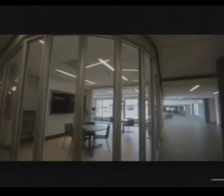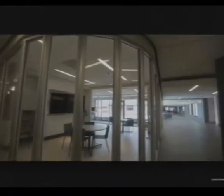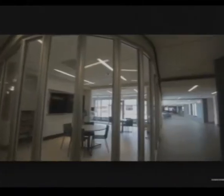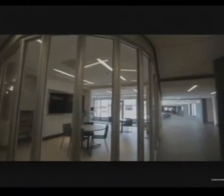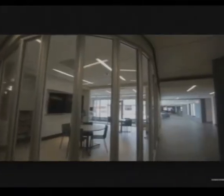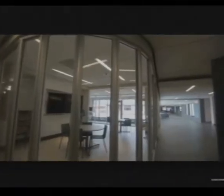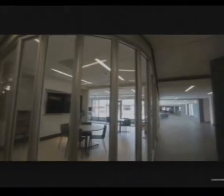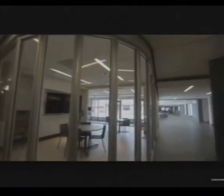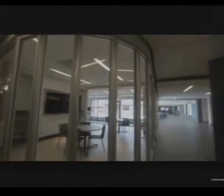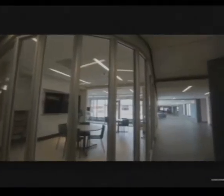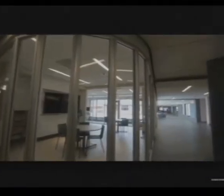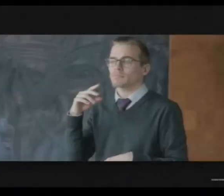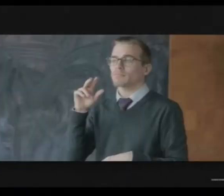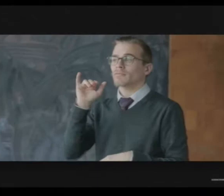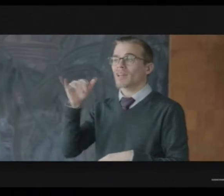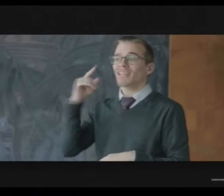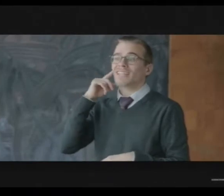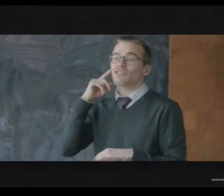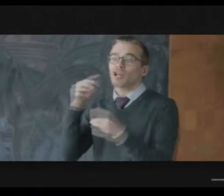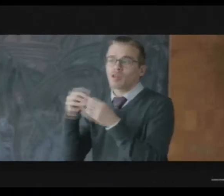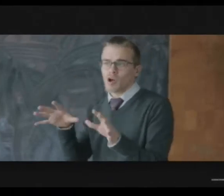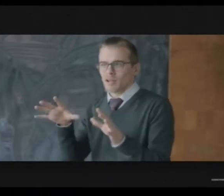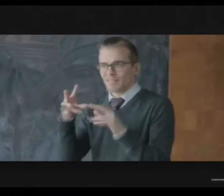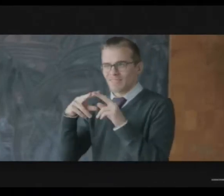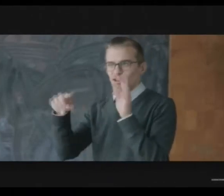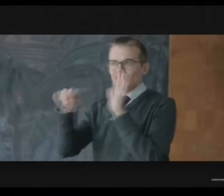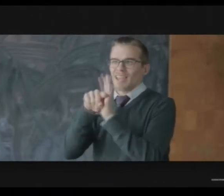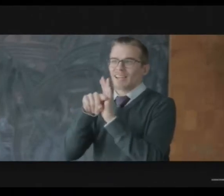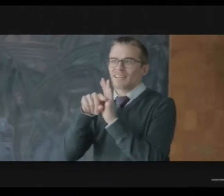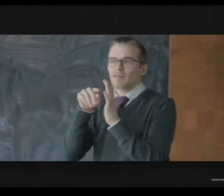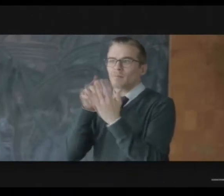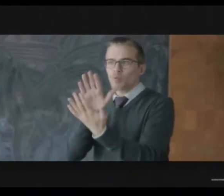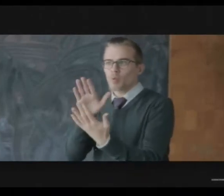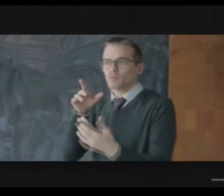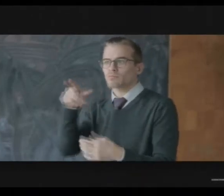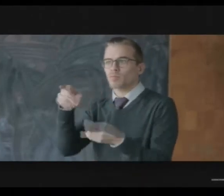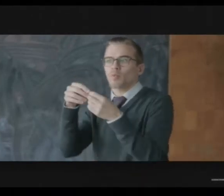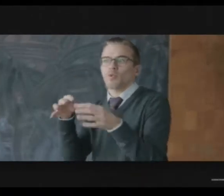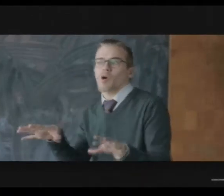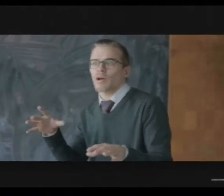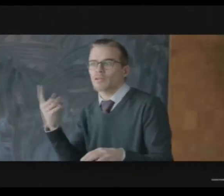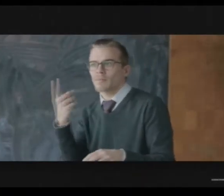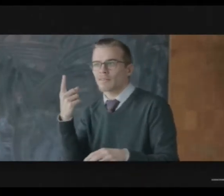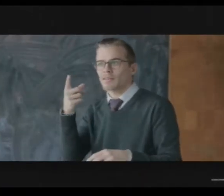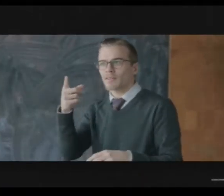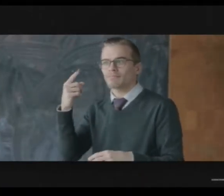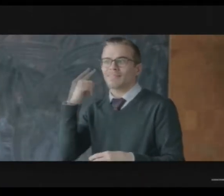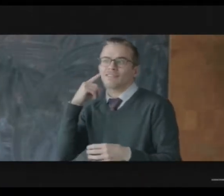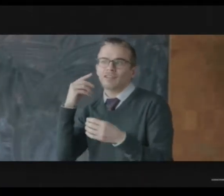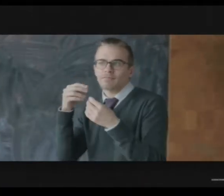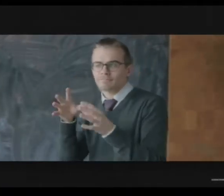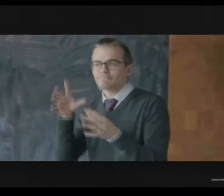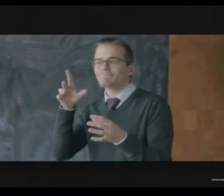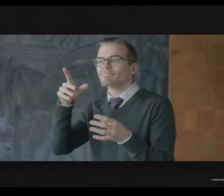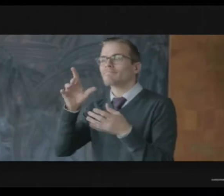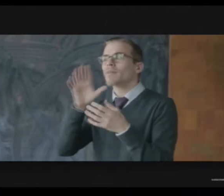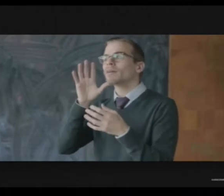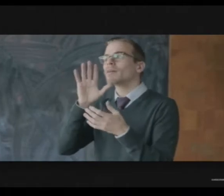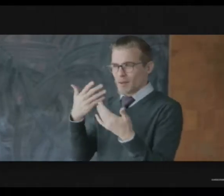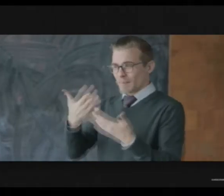Very often, people refer to hearing loss as an example, which negatively frames the whole approach from the outset. But